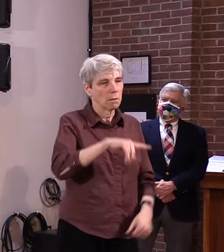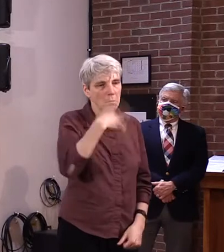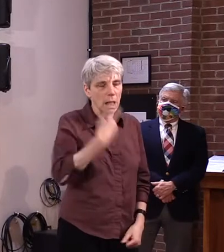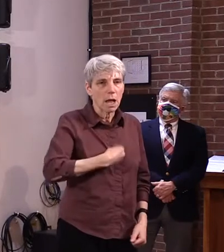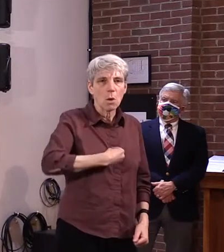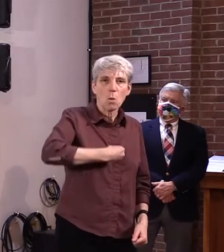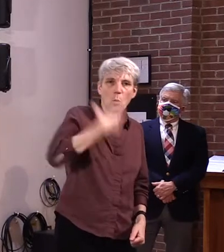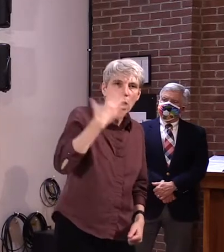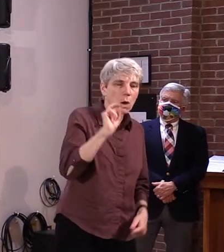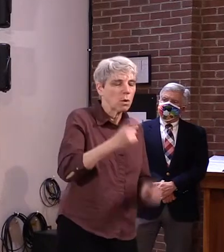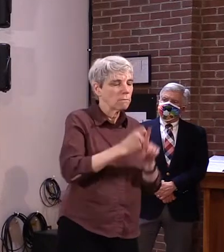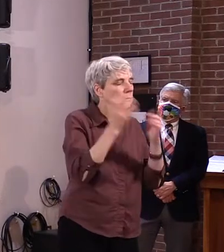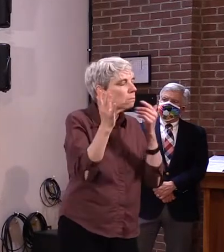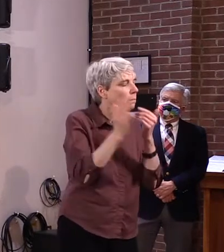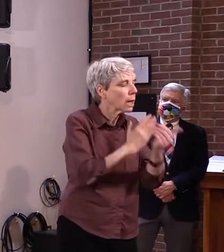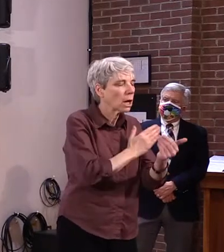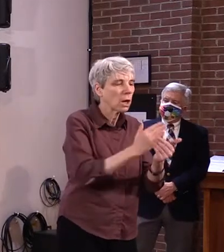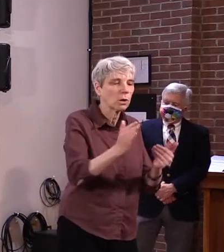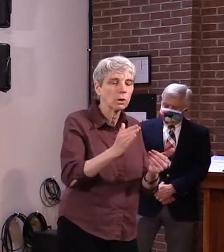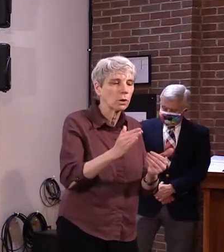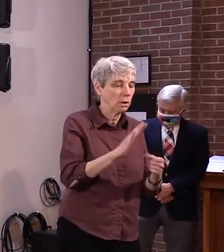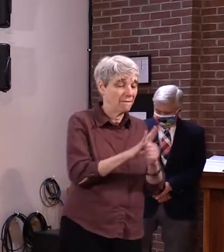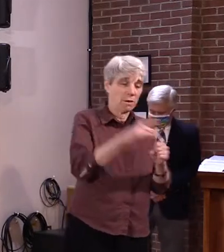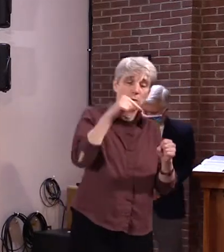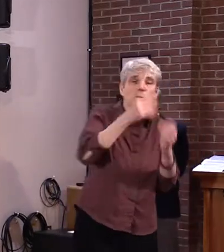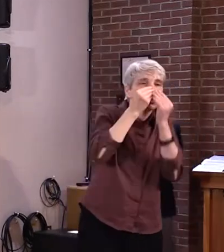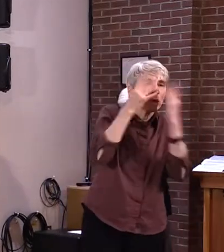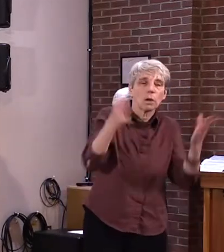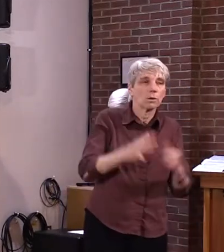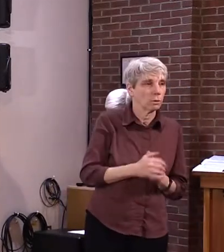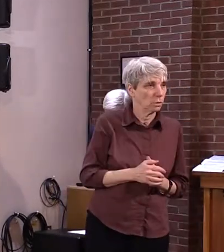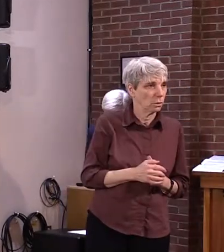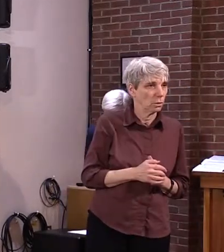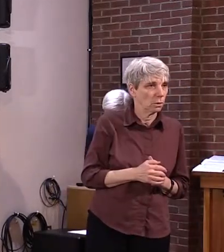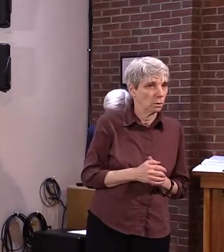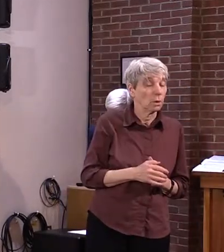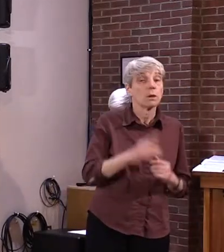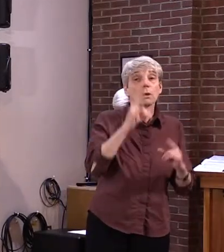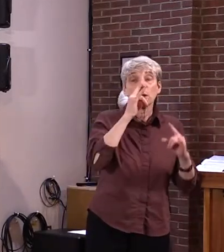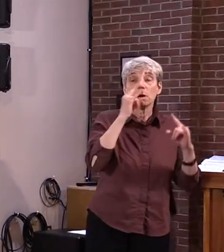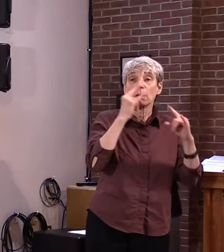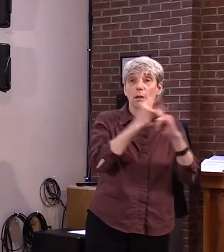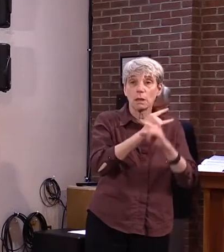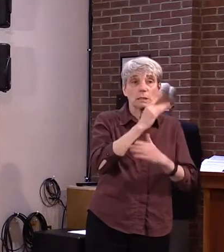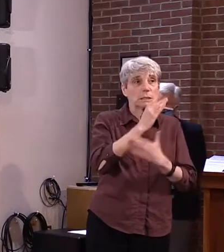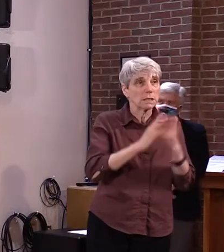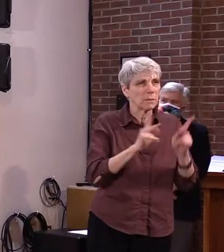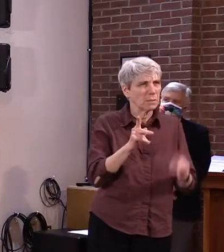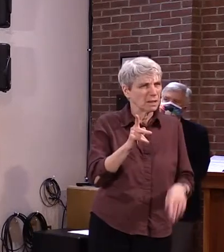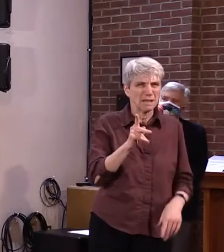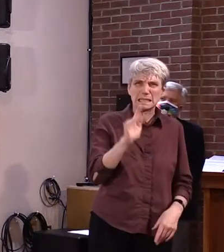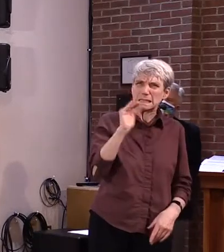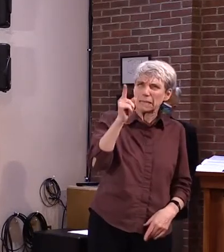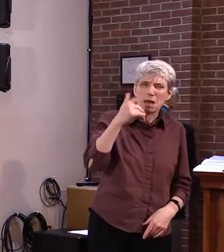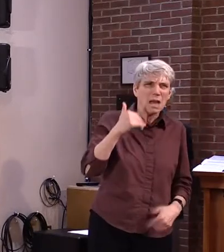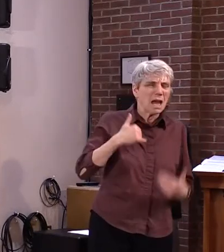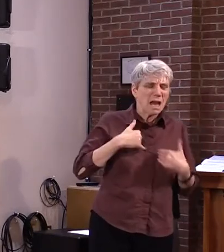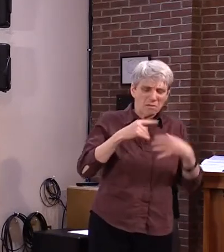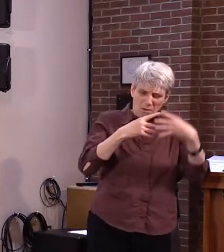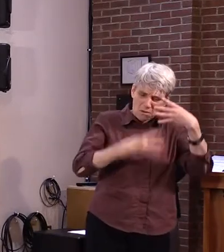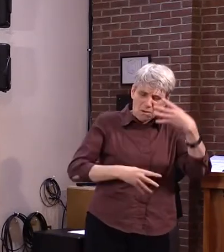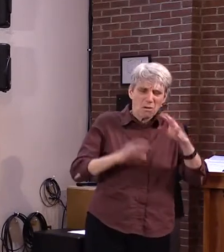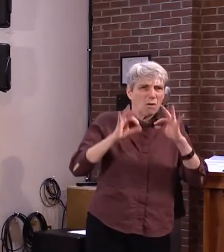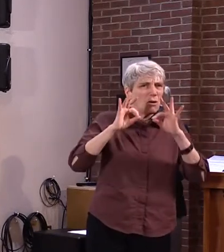But the virus spreads just as well among those who you would expect to be the most protected, but who don't take basic precautions,